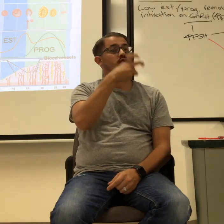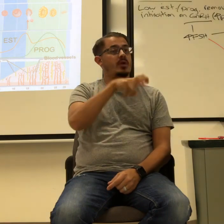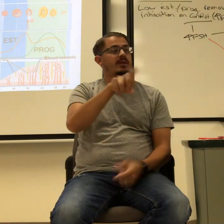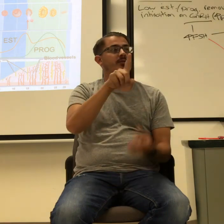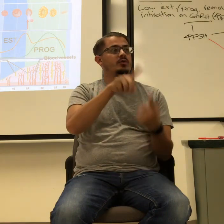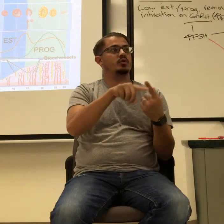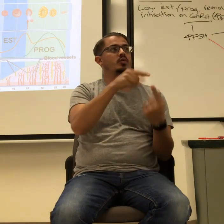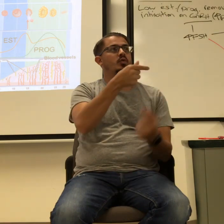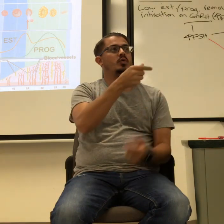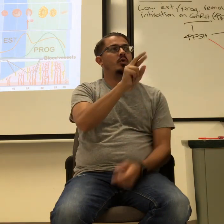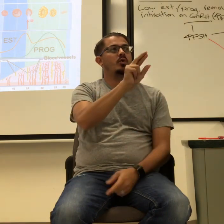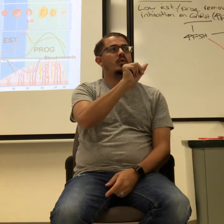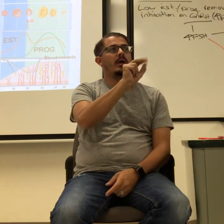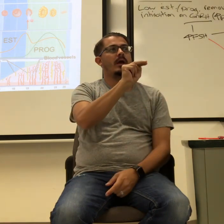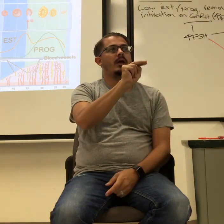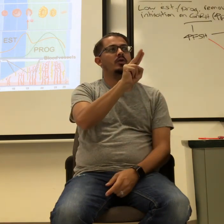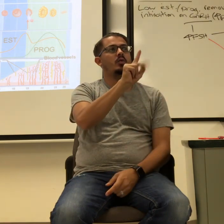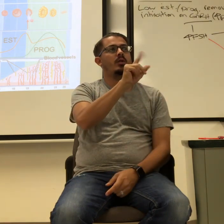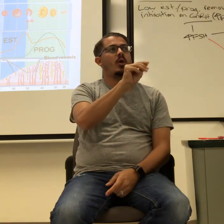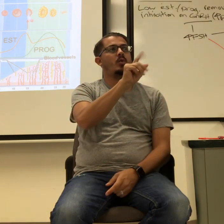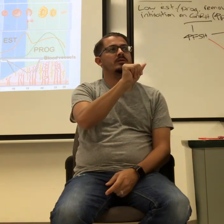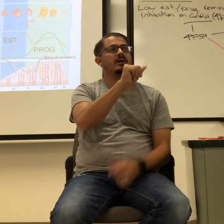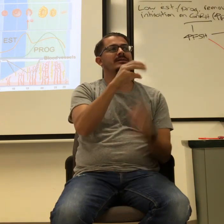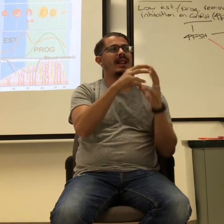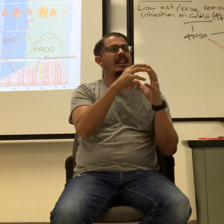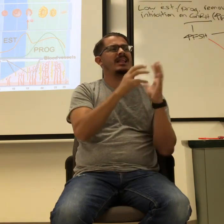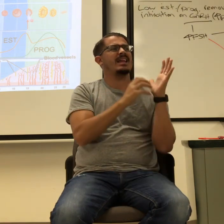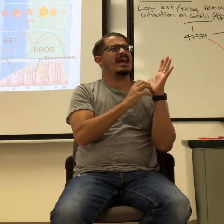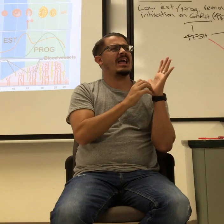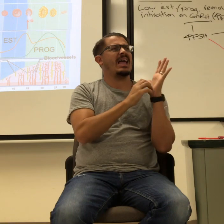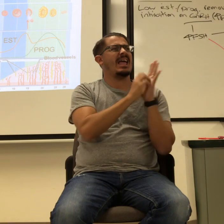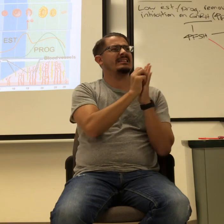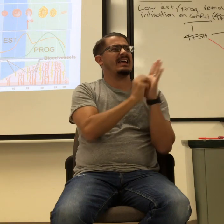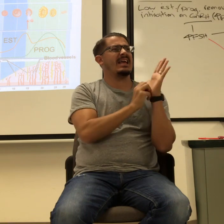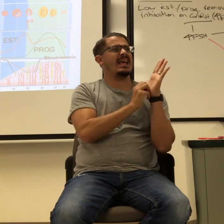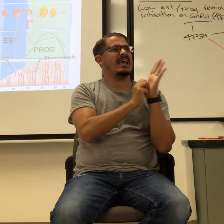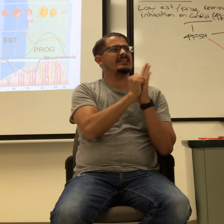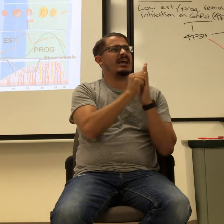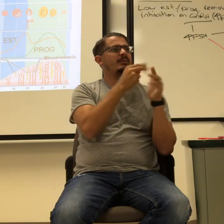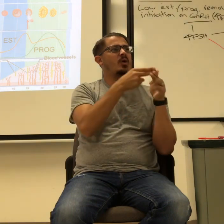to the granulosa cells, there's an enzyme called aromatase.